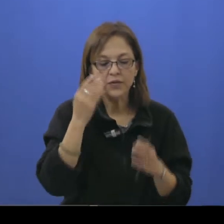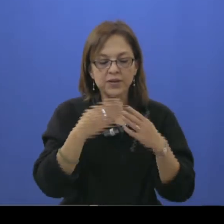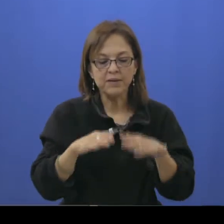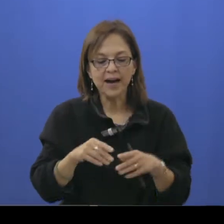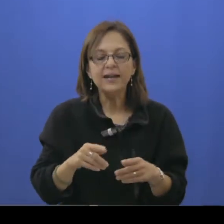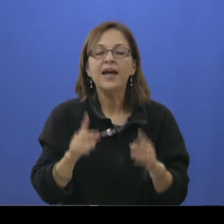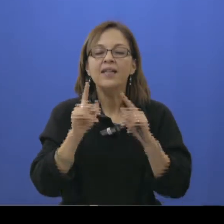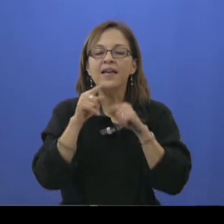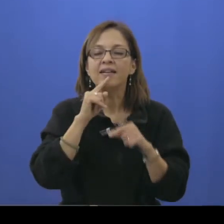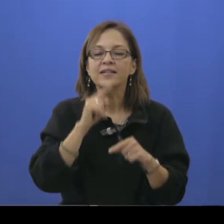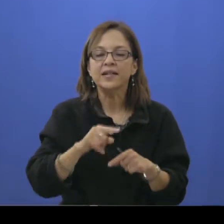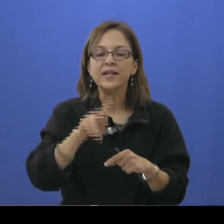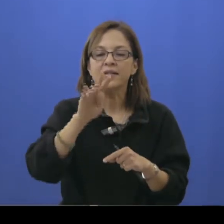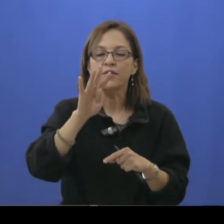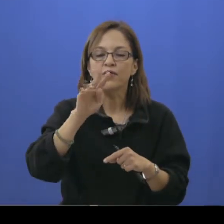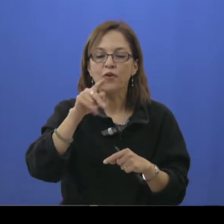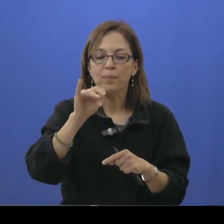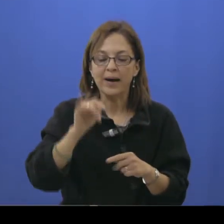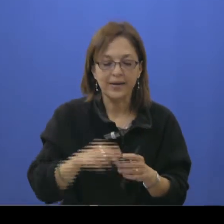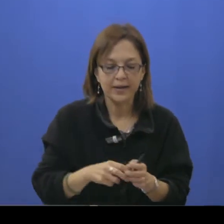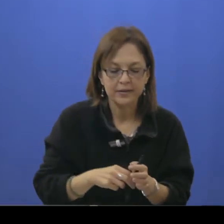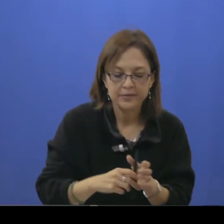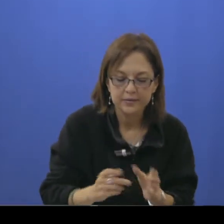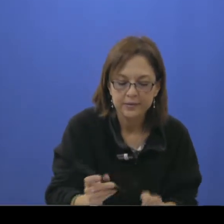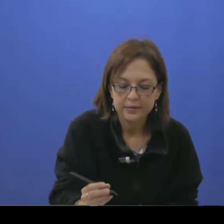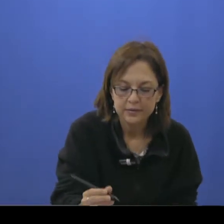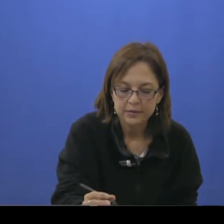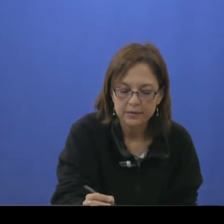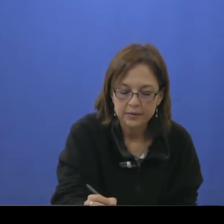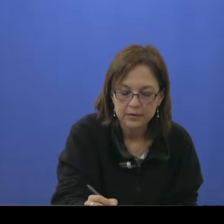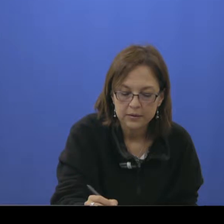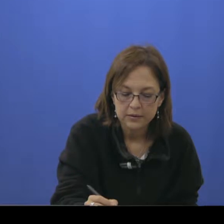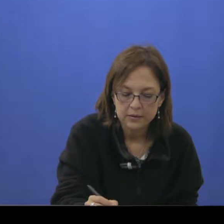If you divide, the answer is 4 pi.